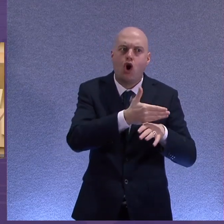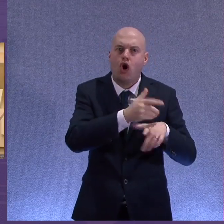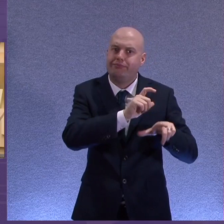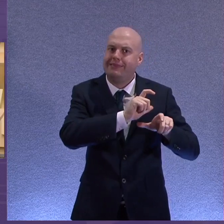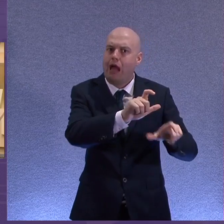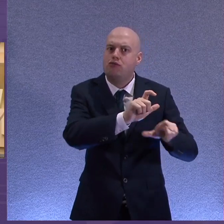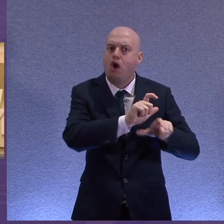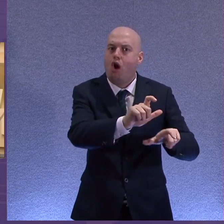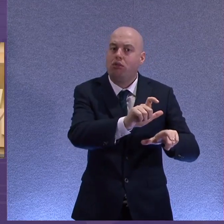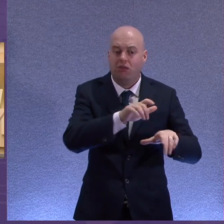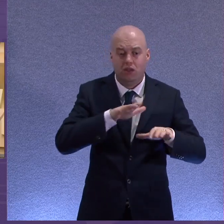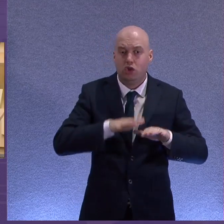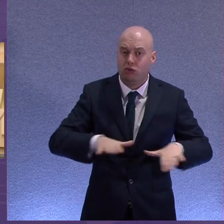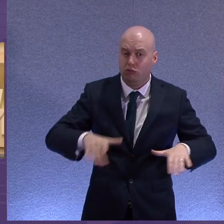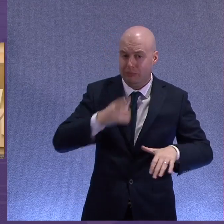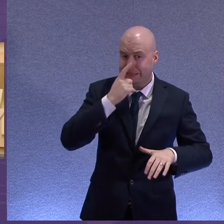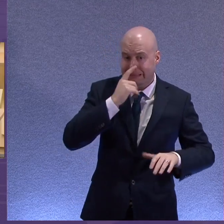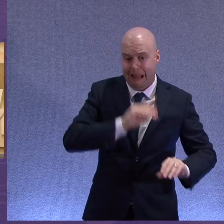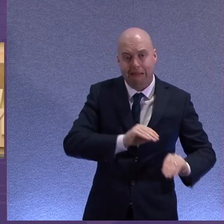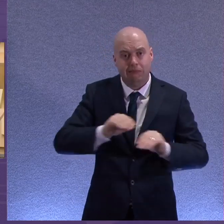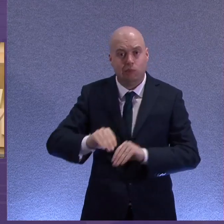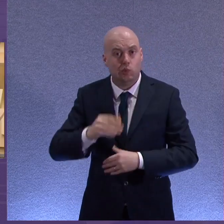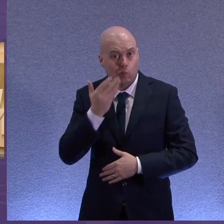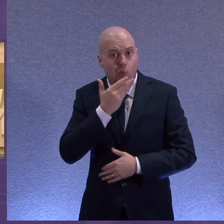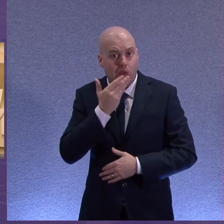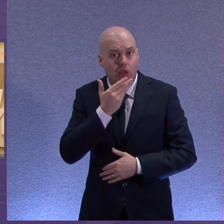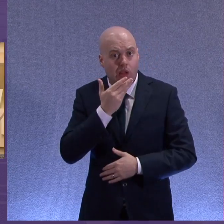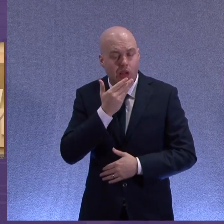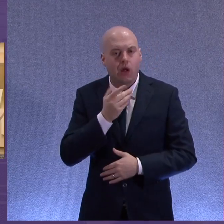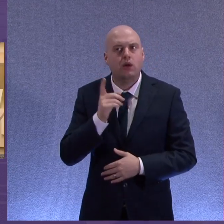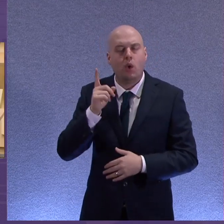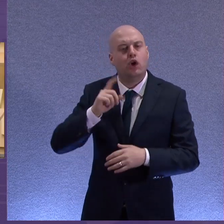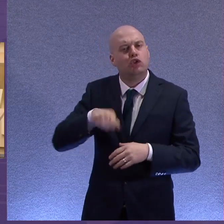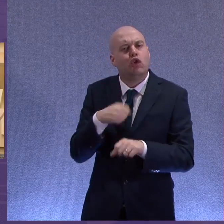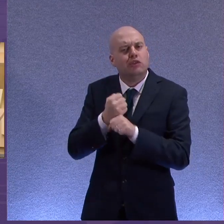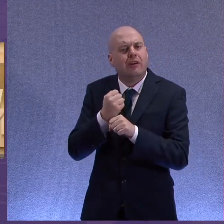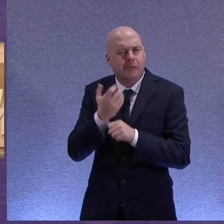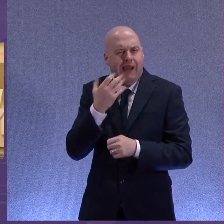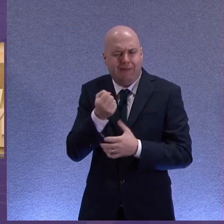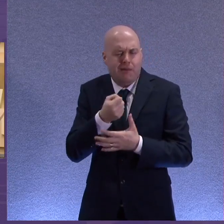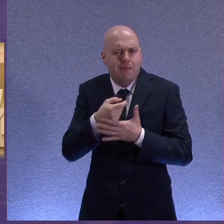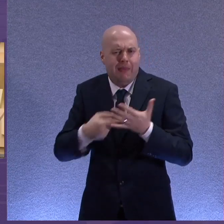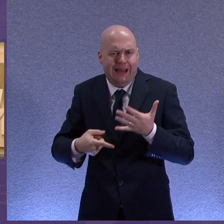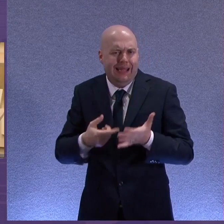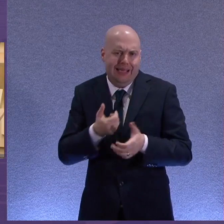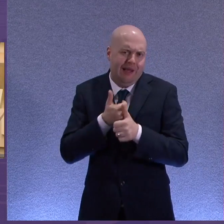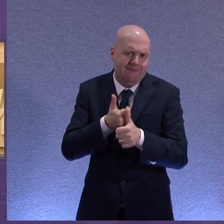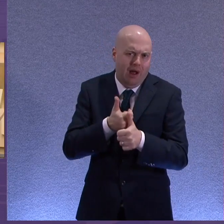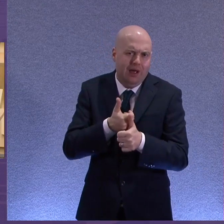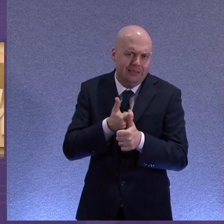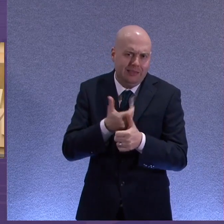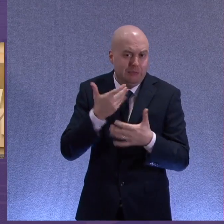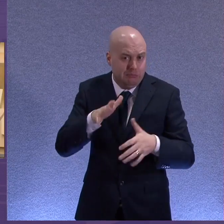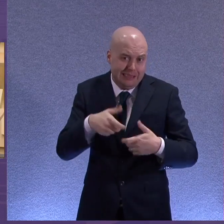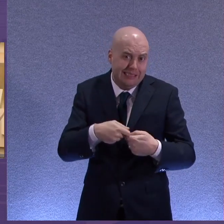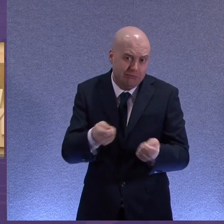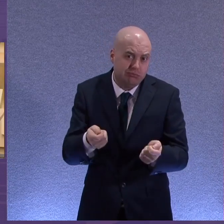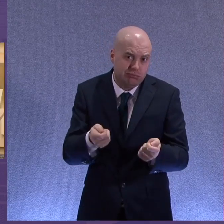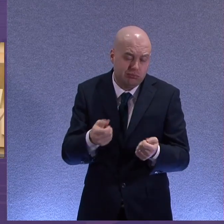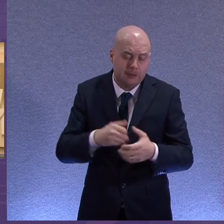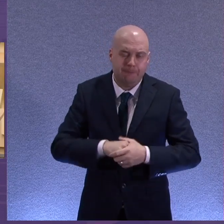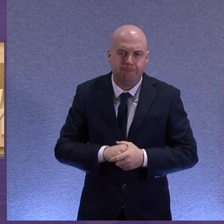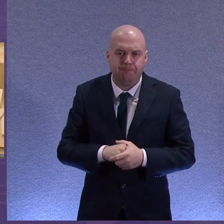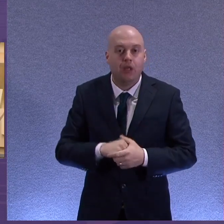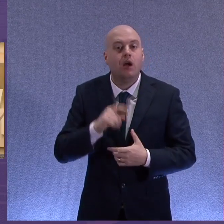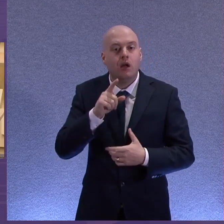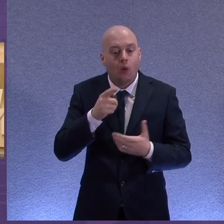prioritisation, and there is a brokerage function that the Scottish Government is applying there. I said in my statement we don't yet have figures for uptake,